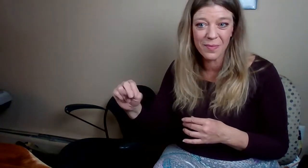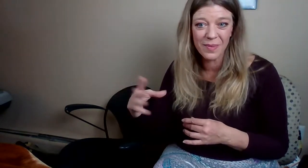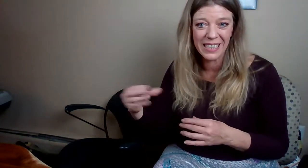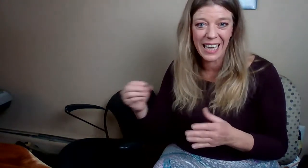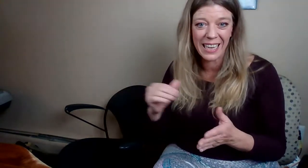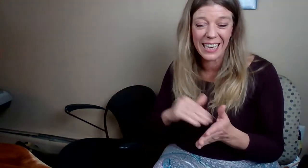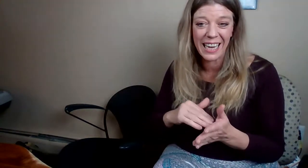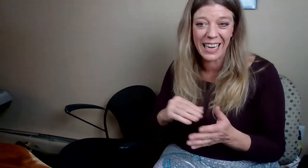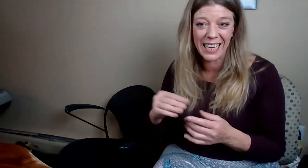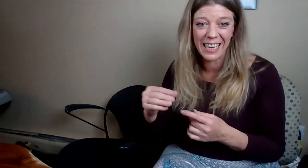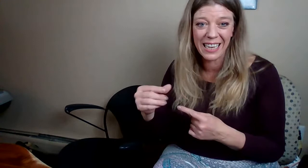And again.